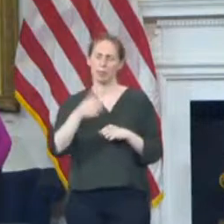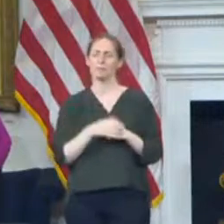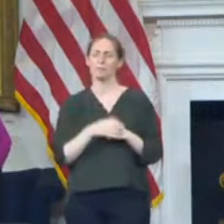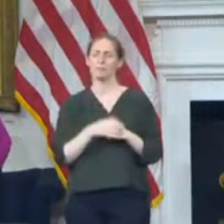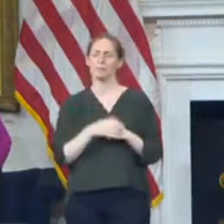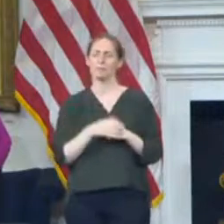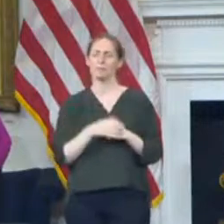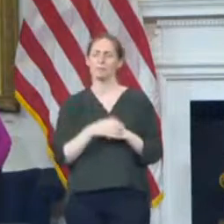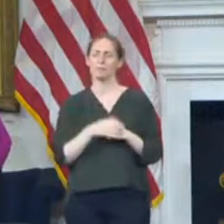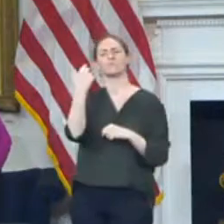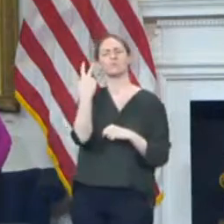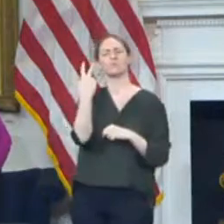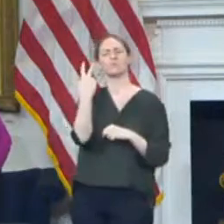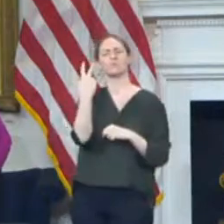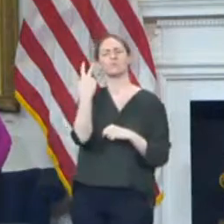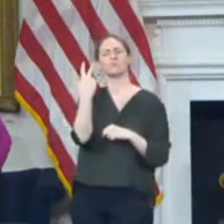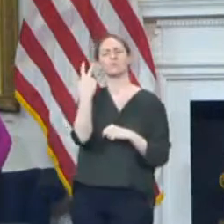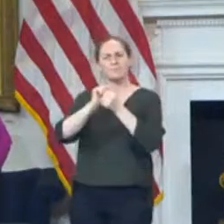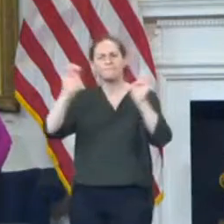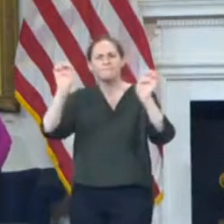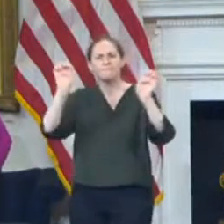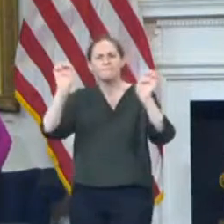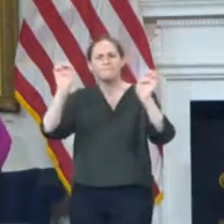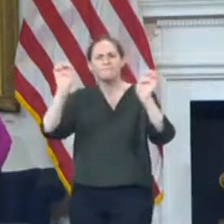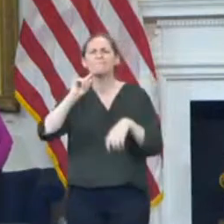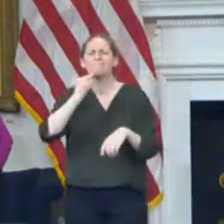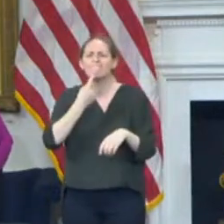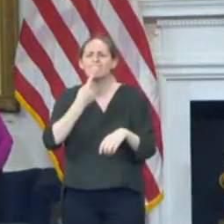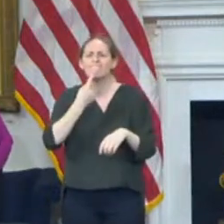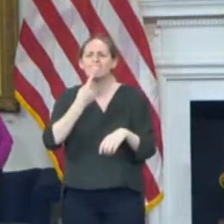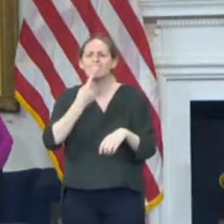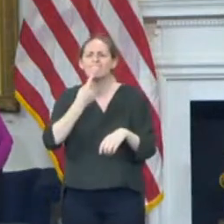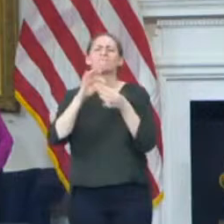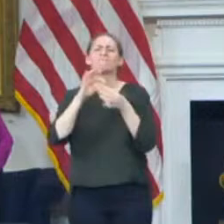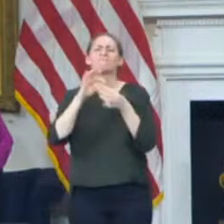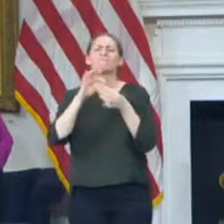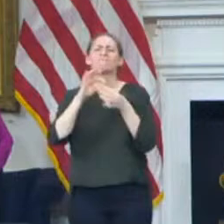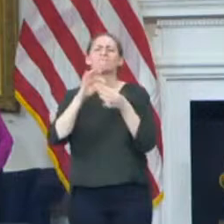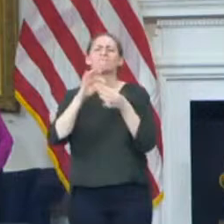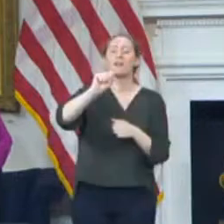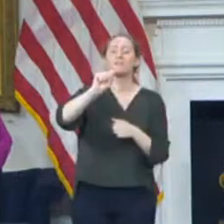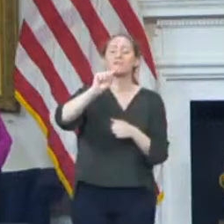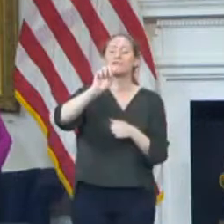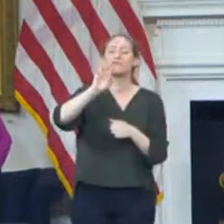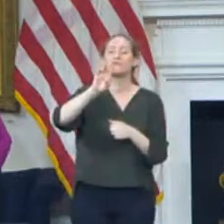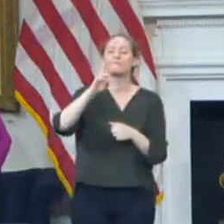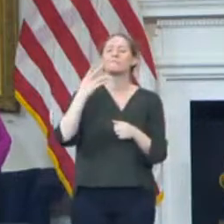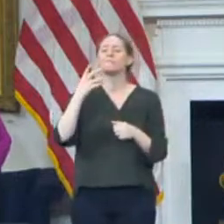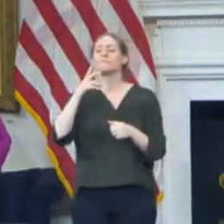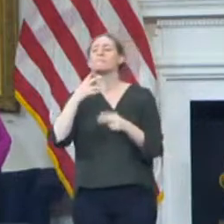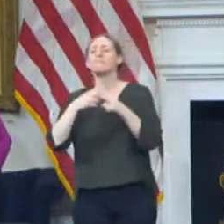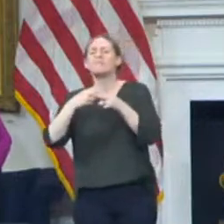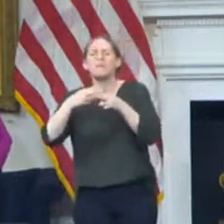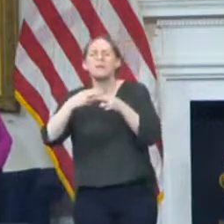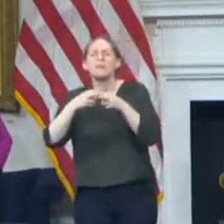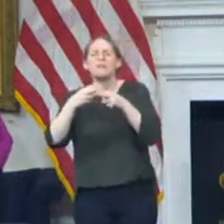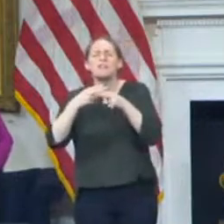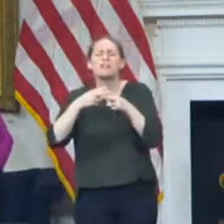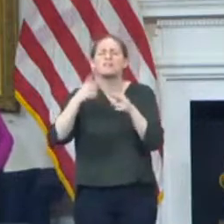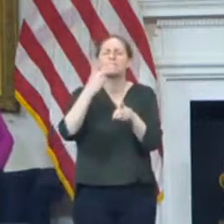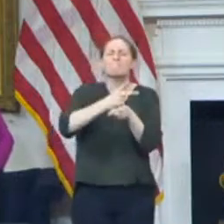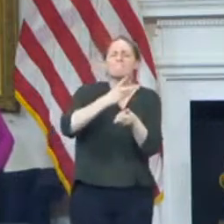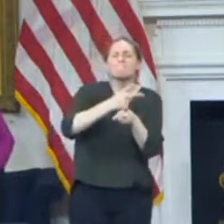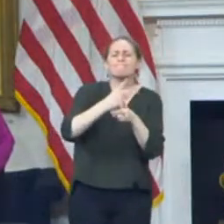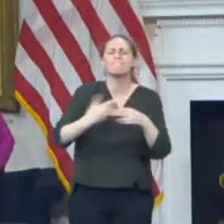We are investing an additional $2 million in emergency supplemental funds for foster care providers to